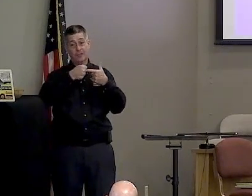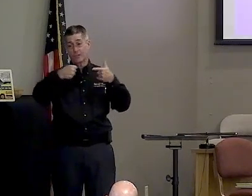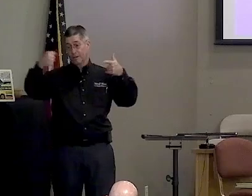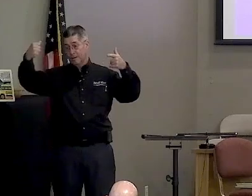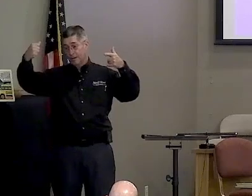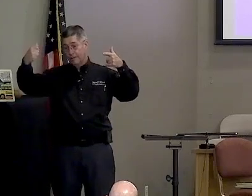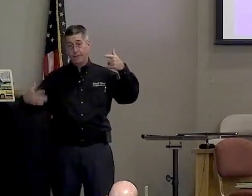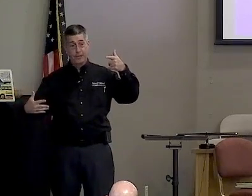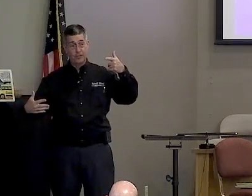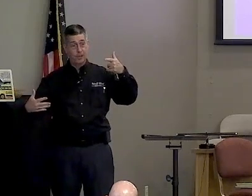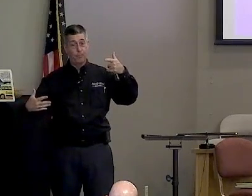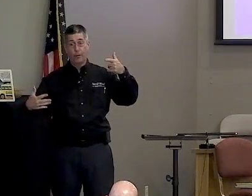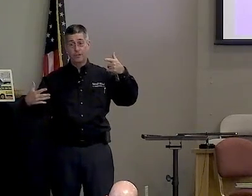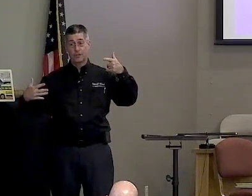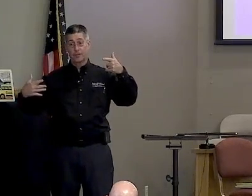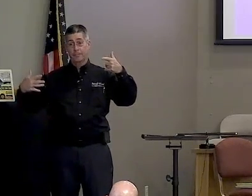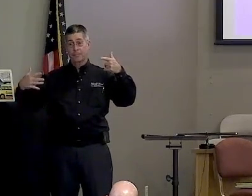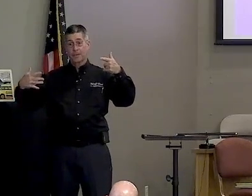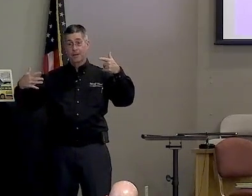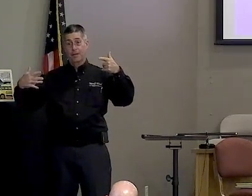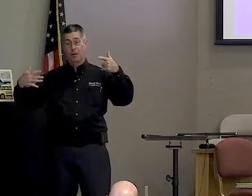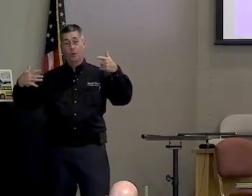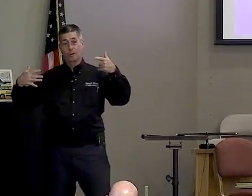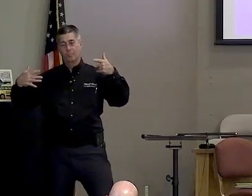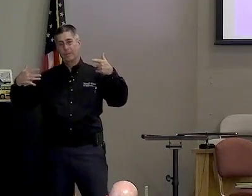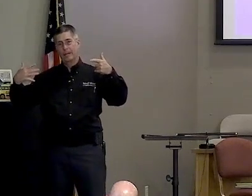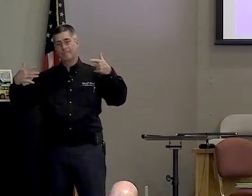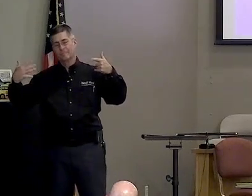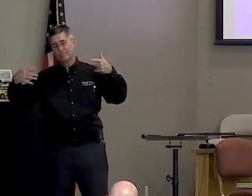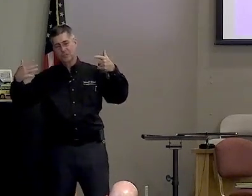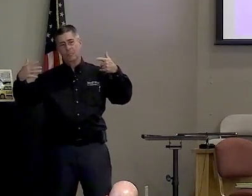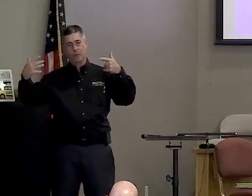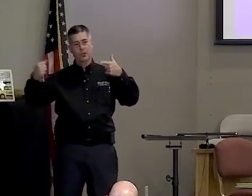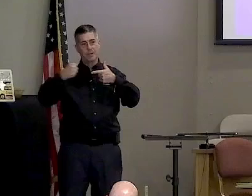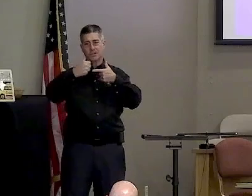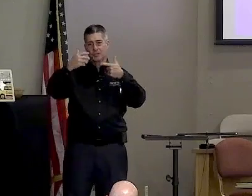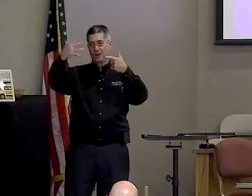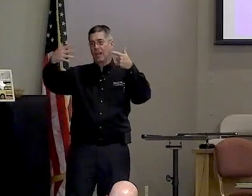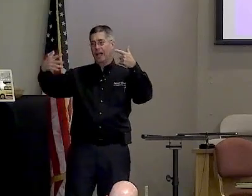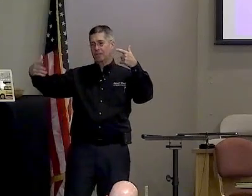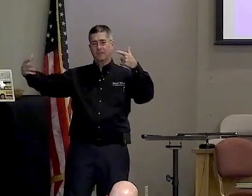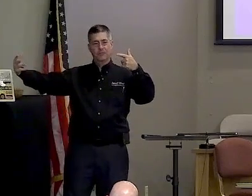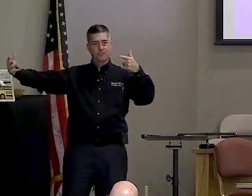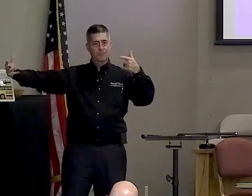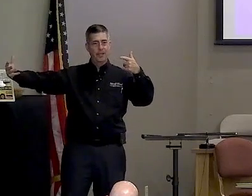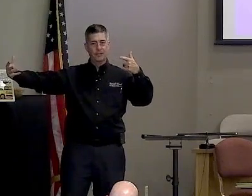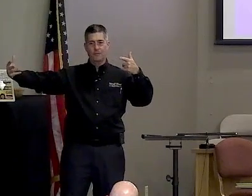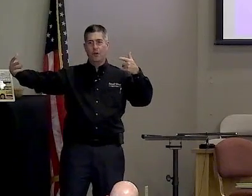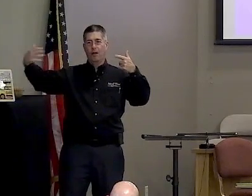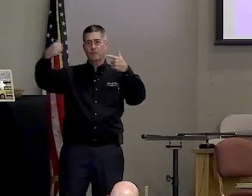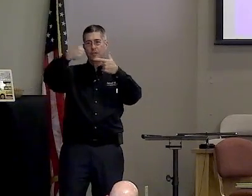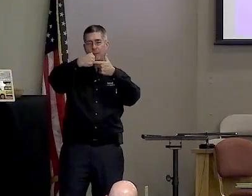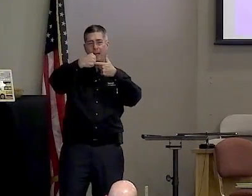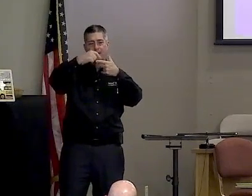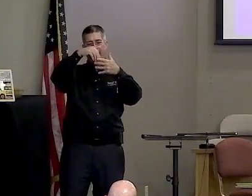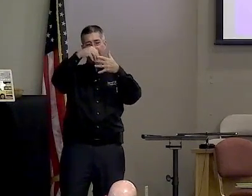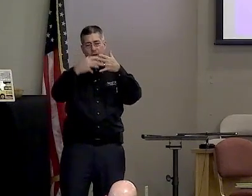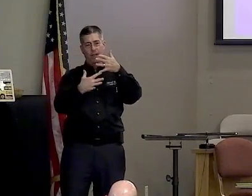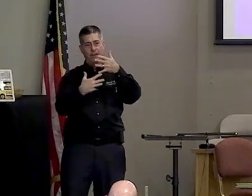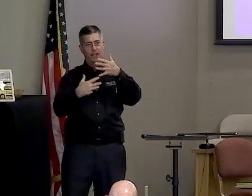15 sub points, or maybe not sub points, but just there's a lot of things involved. And you come back to that and they go down to the next one.